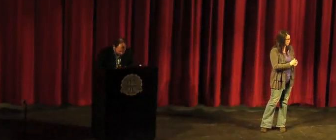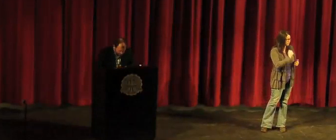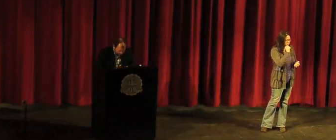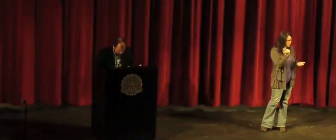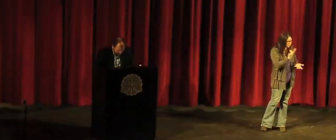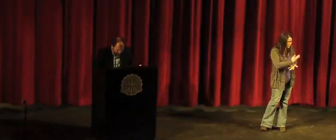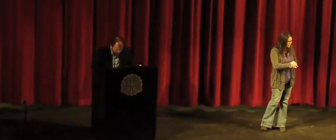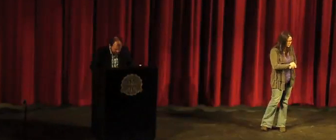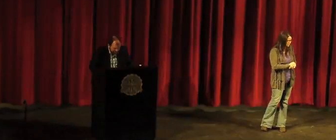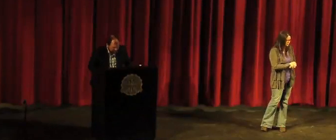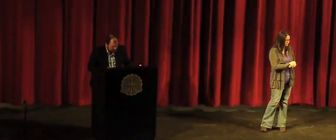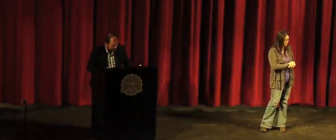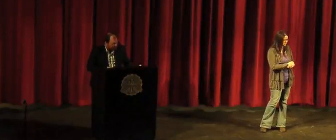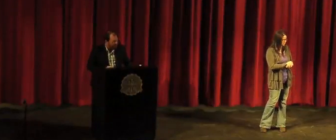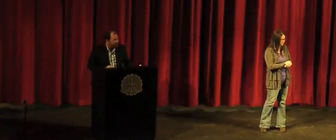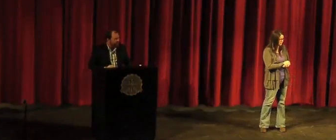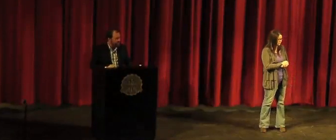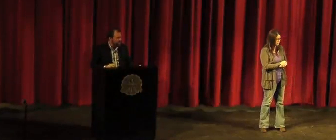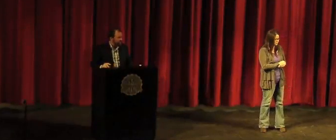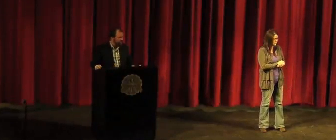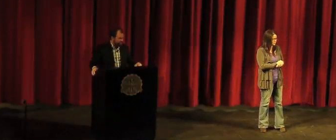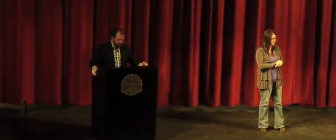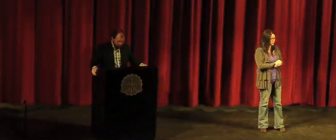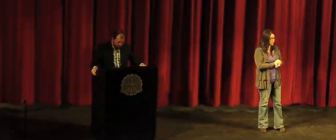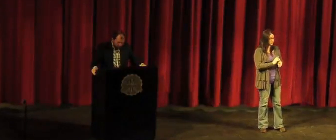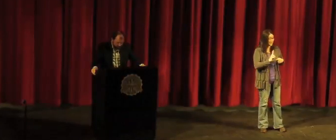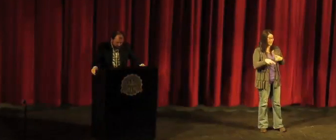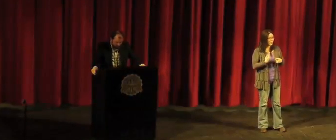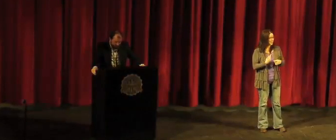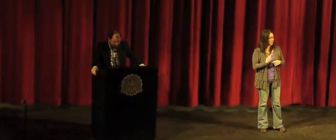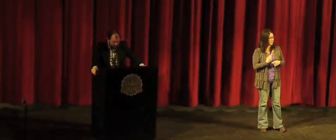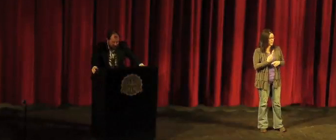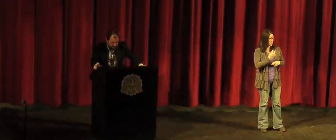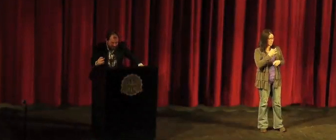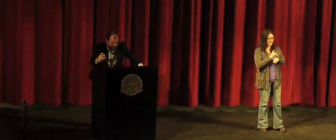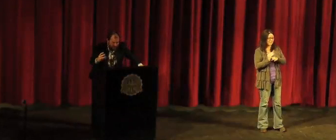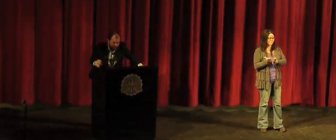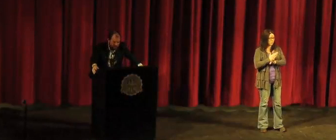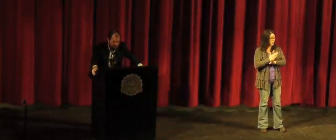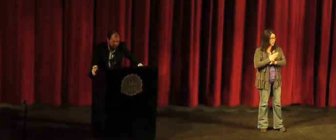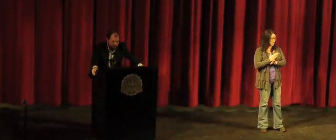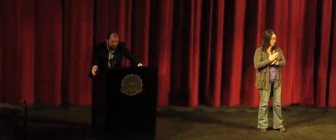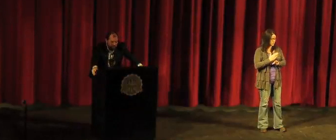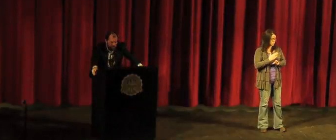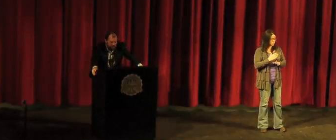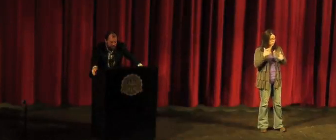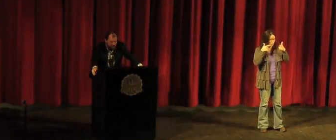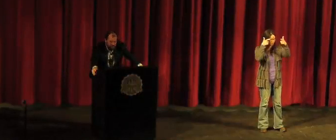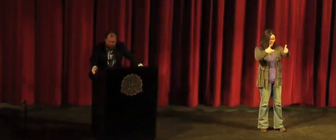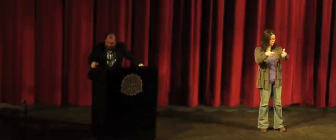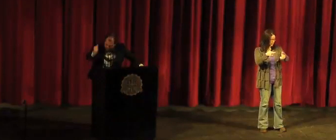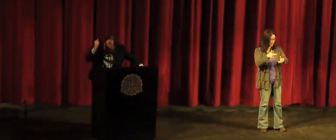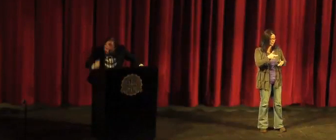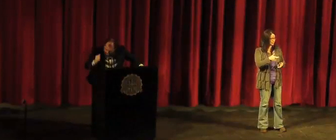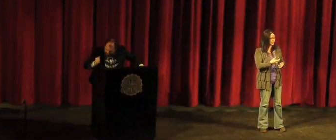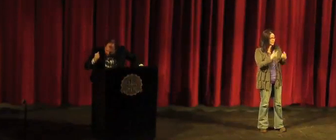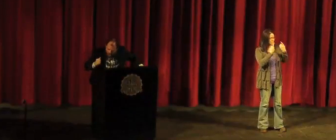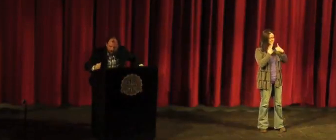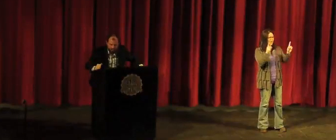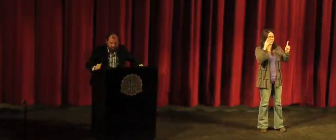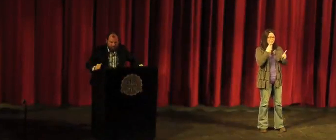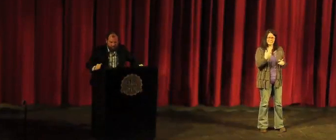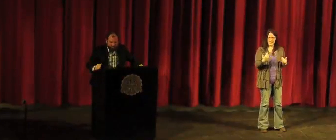afraid. And when, on the eve of his coronation, Lionel finally coaxes from Bertie the shouted claim, "I